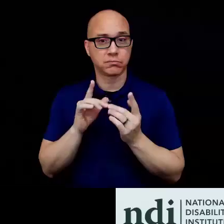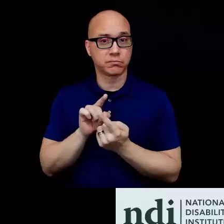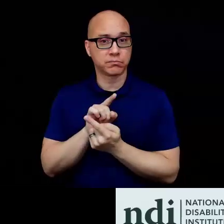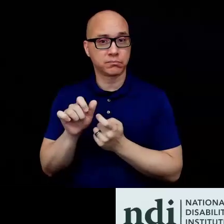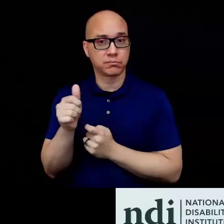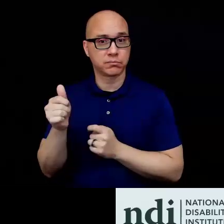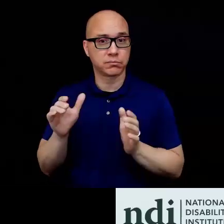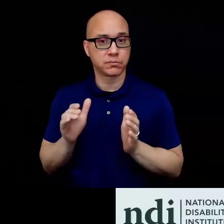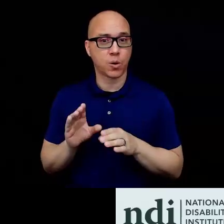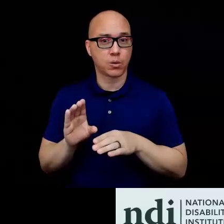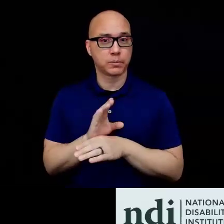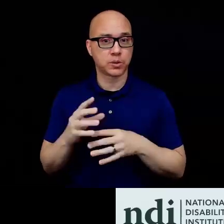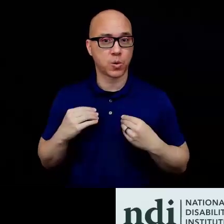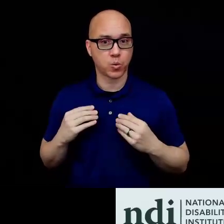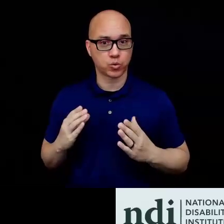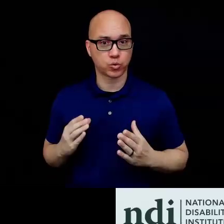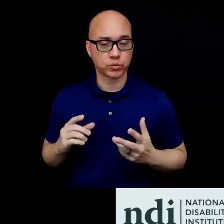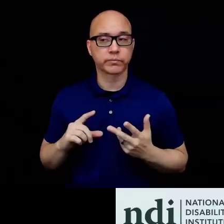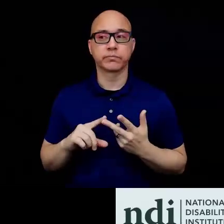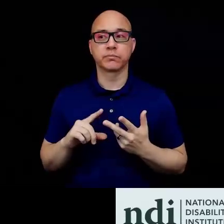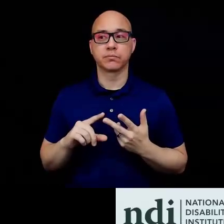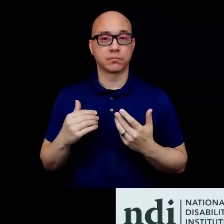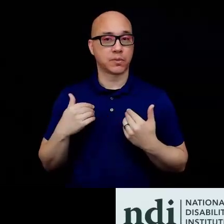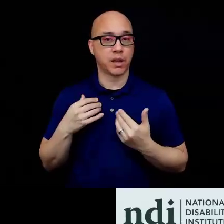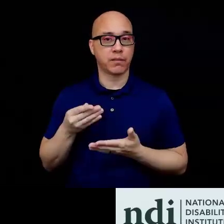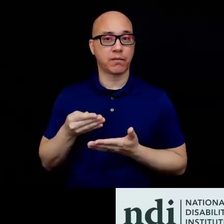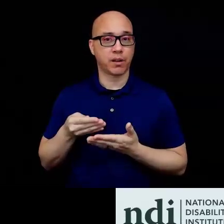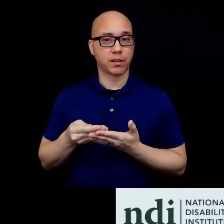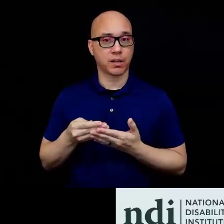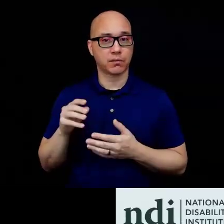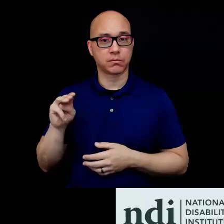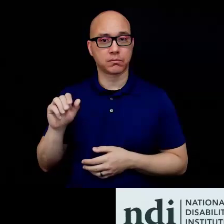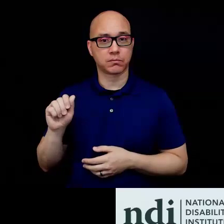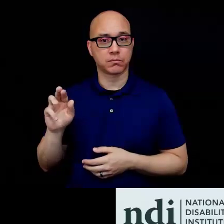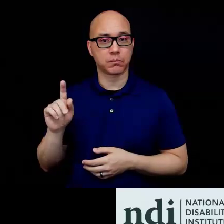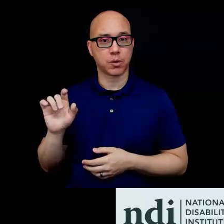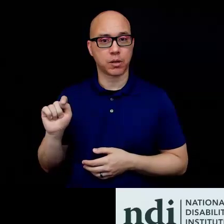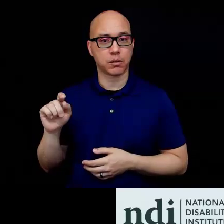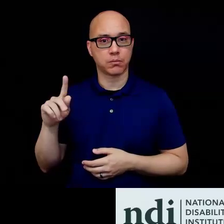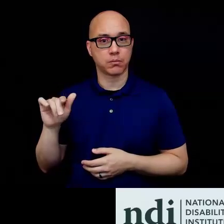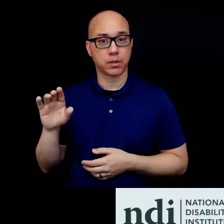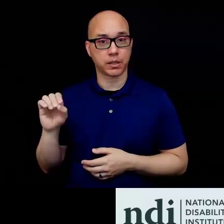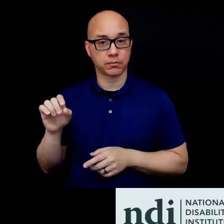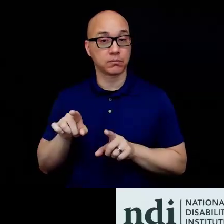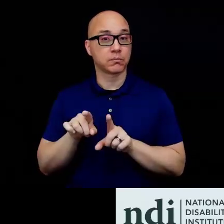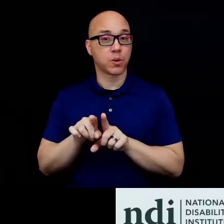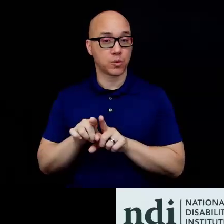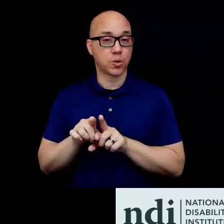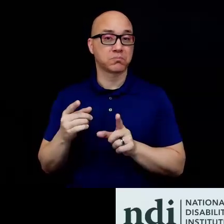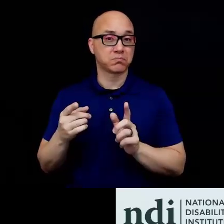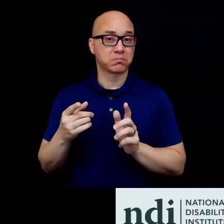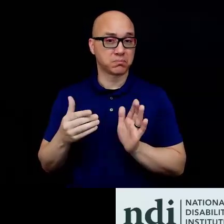owners. They have a funding marketplace. And like I mentioned, the $10,000 grant opportunities, they roll